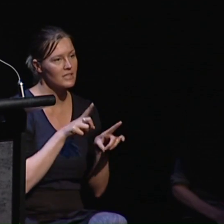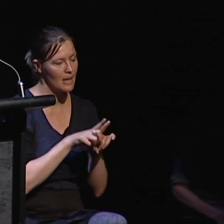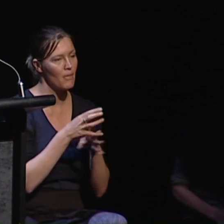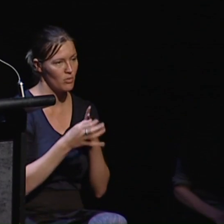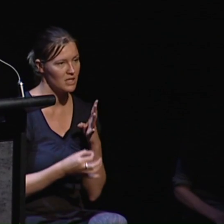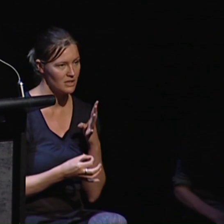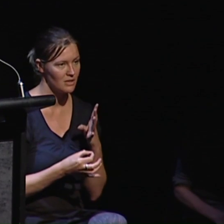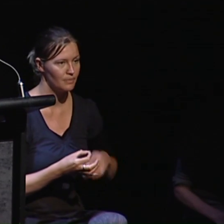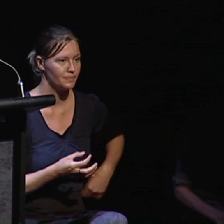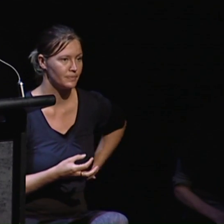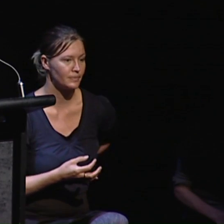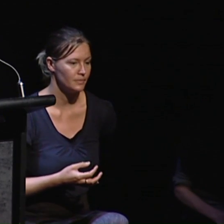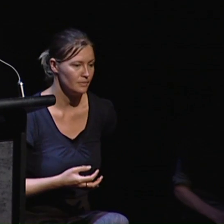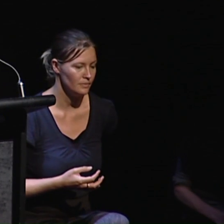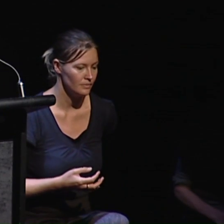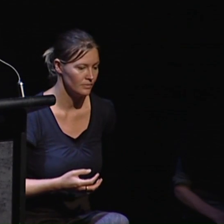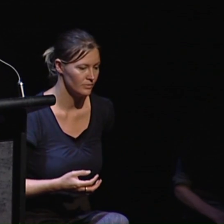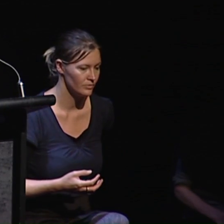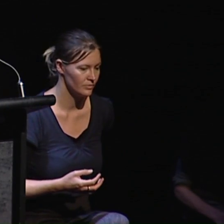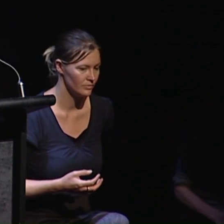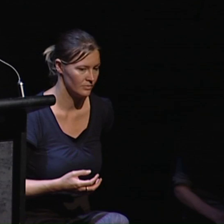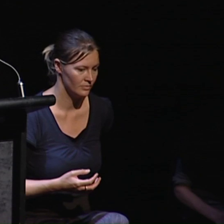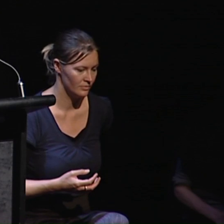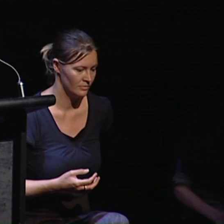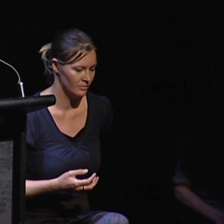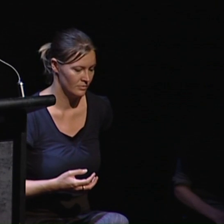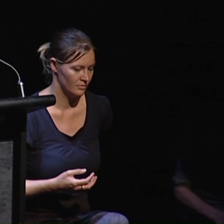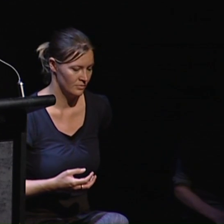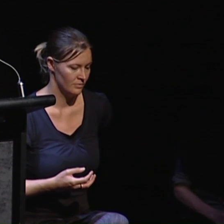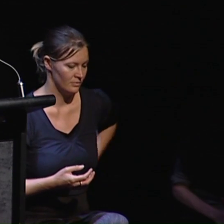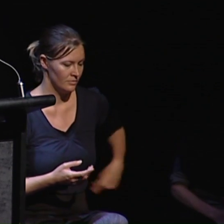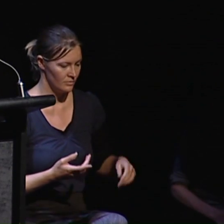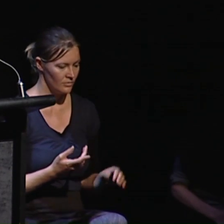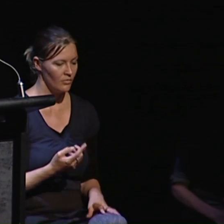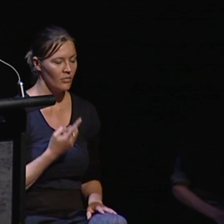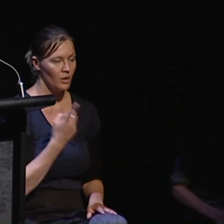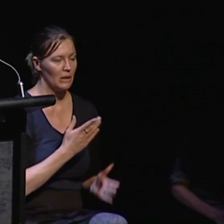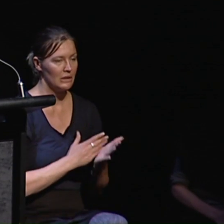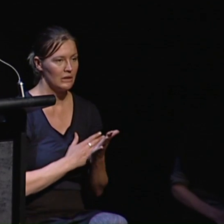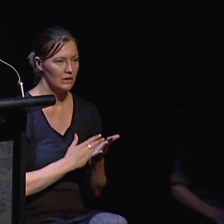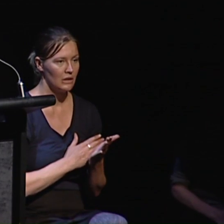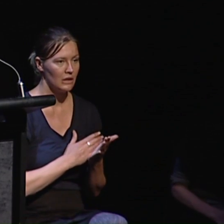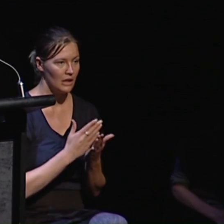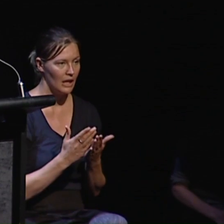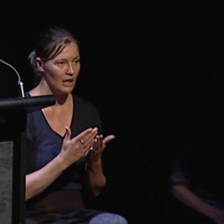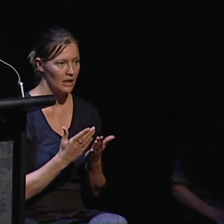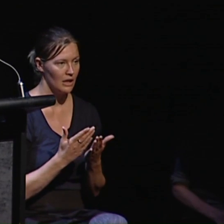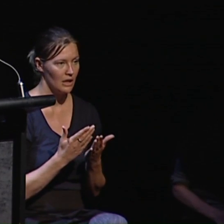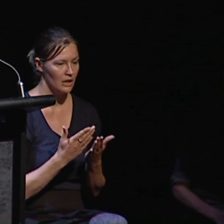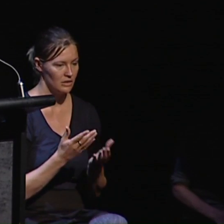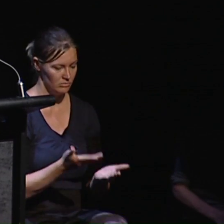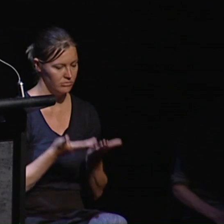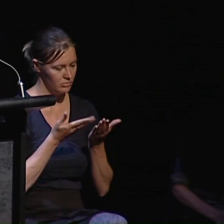The second, around the issue of support, one of the clear messages coming out of the report, both